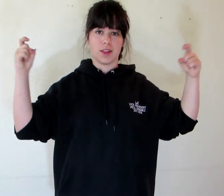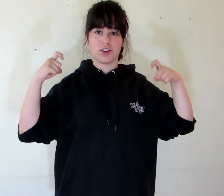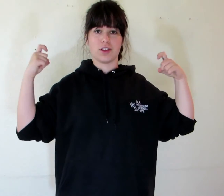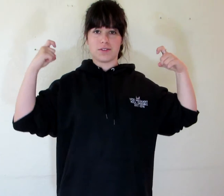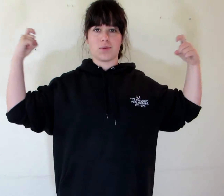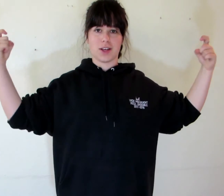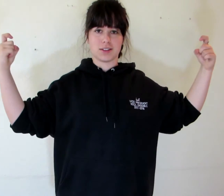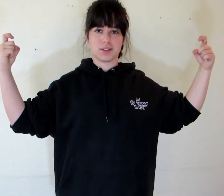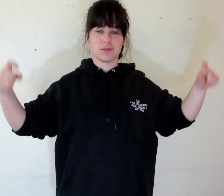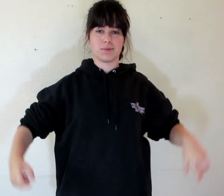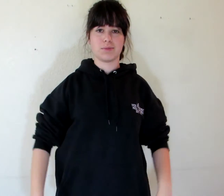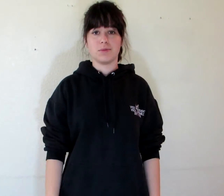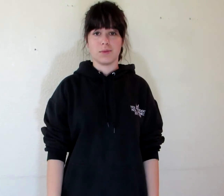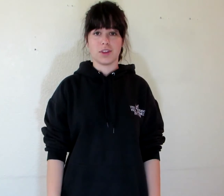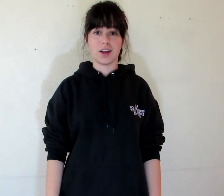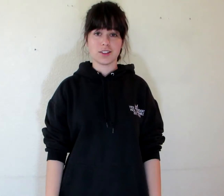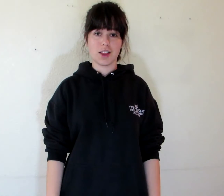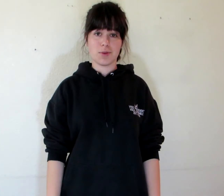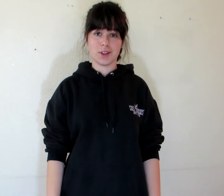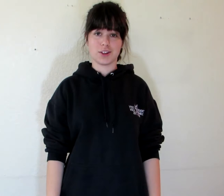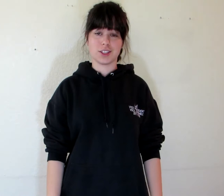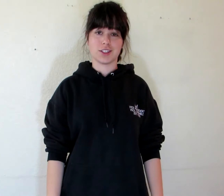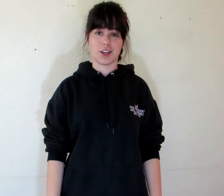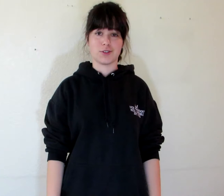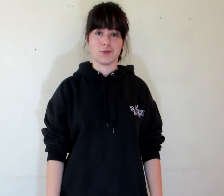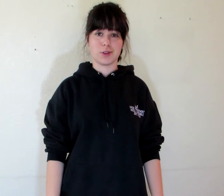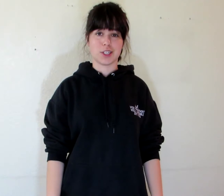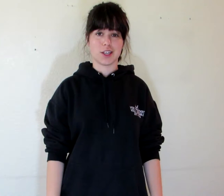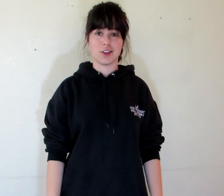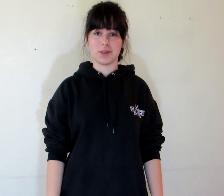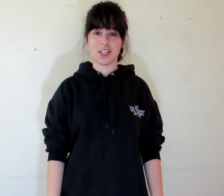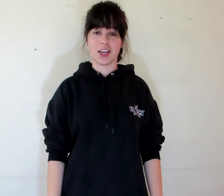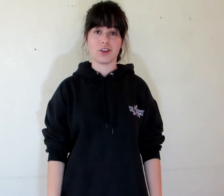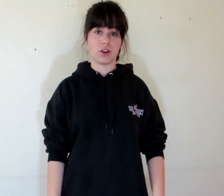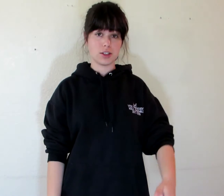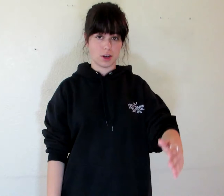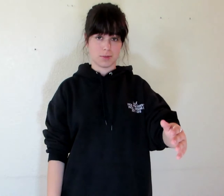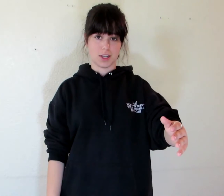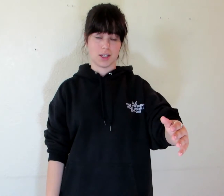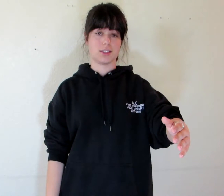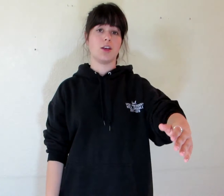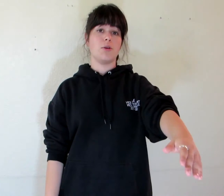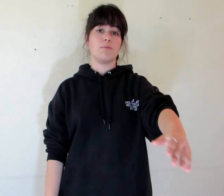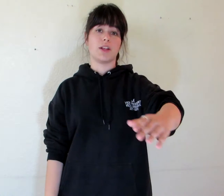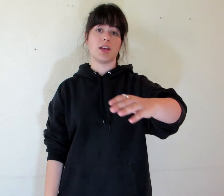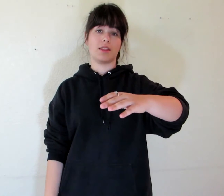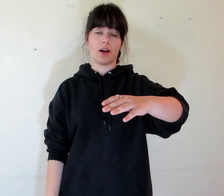you're lifting weights. The next sign that we'll be learning is the sign for music. You'll be taking your non-dominant hand, bending at the